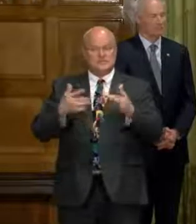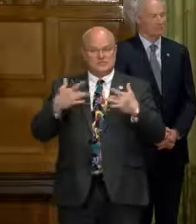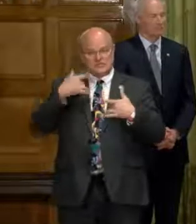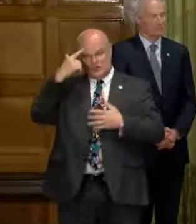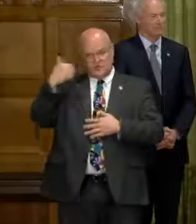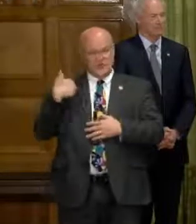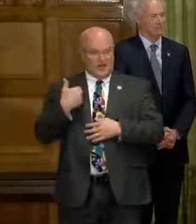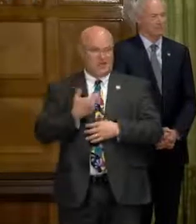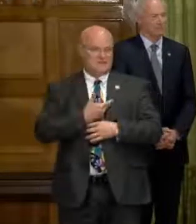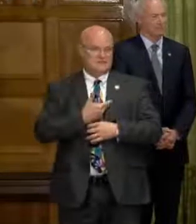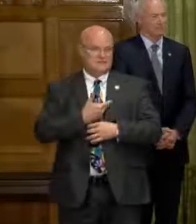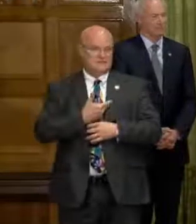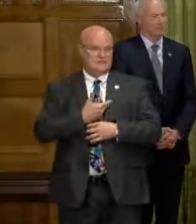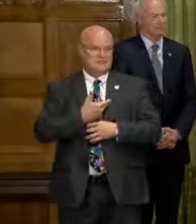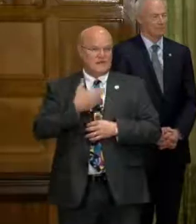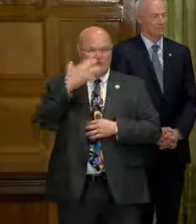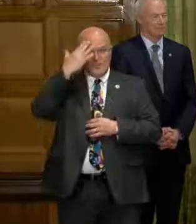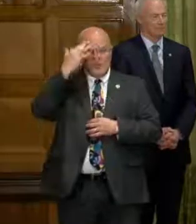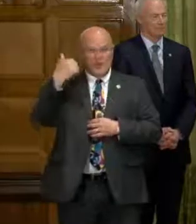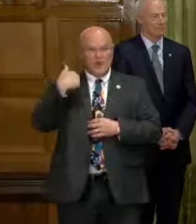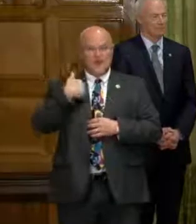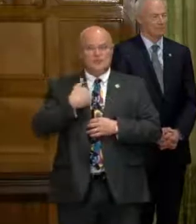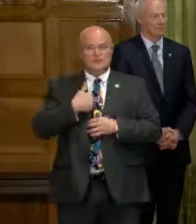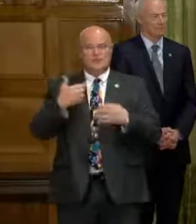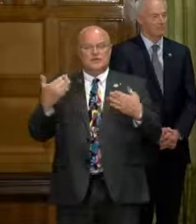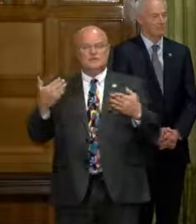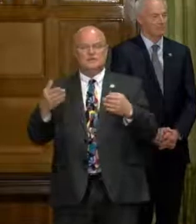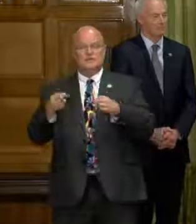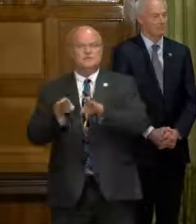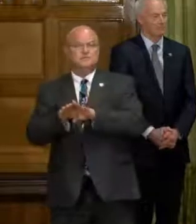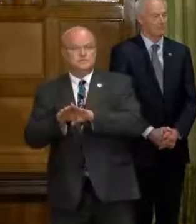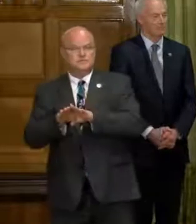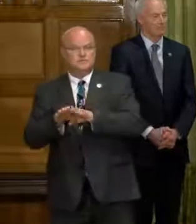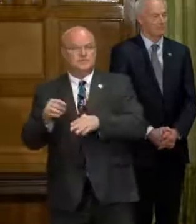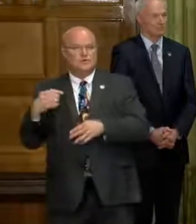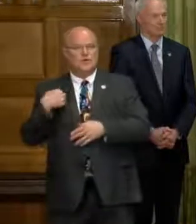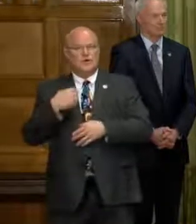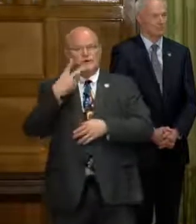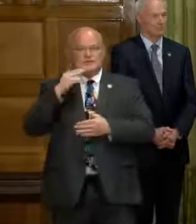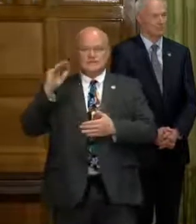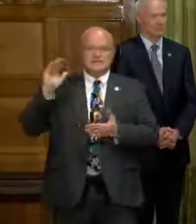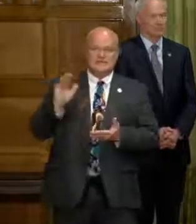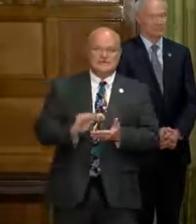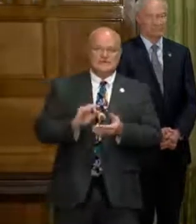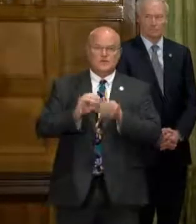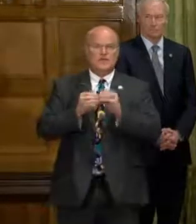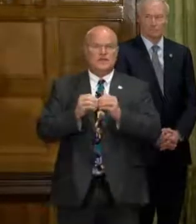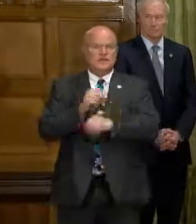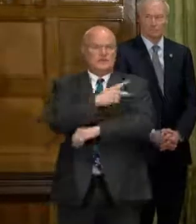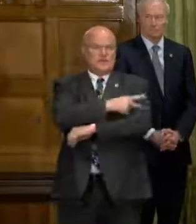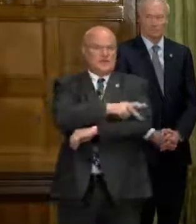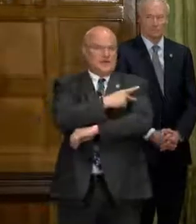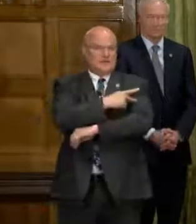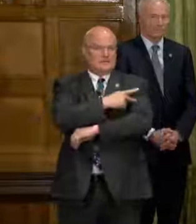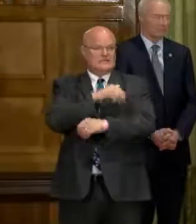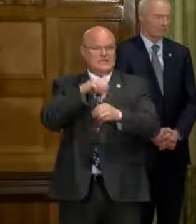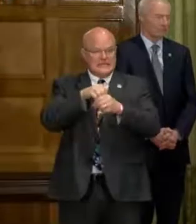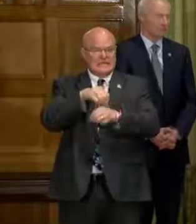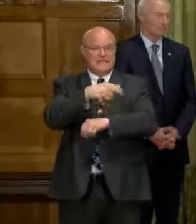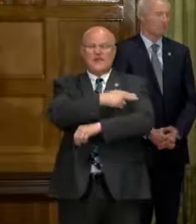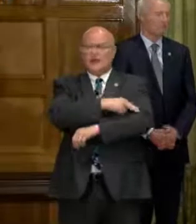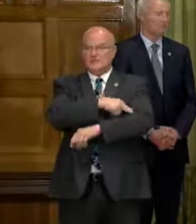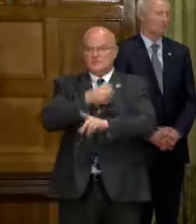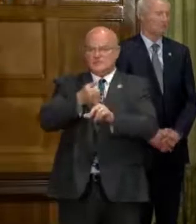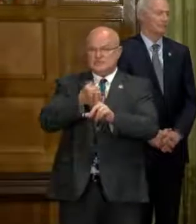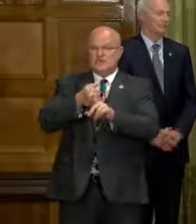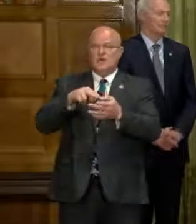us. Because we've curtailed those, we've seen decreased numbers of patients in the